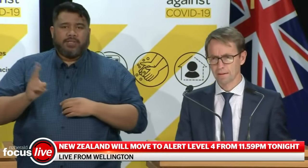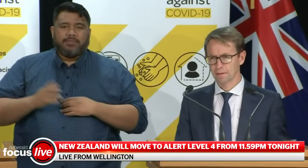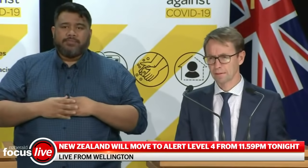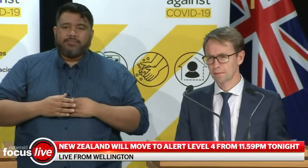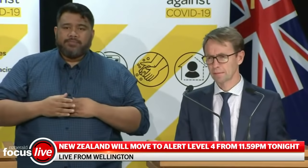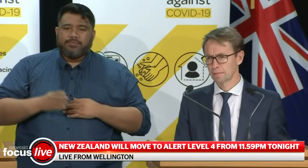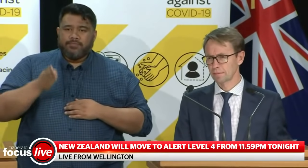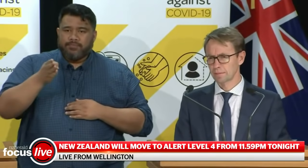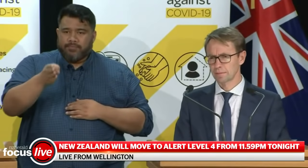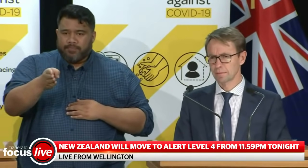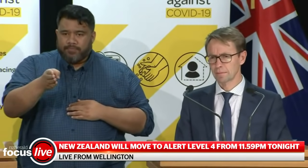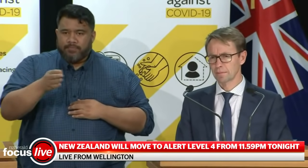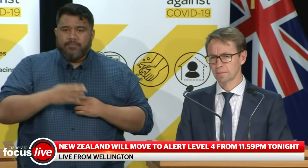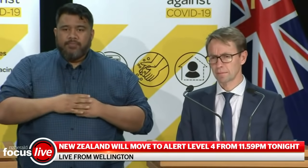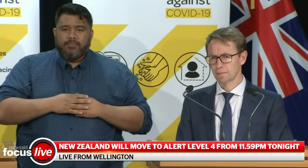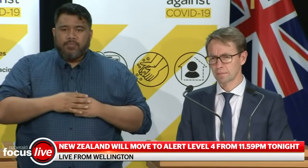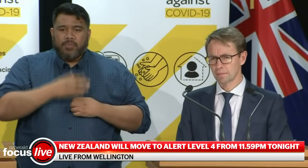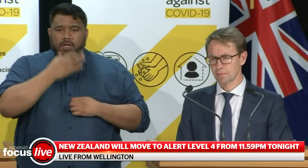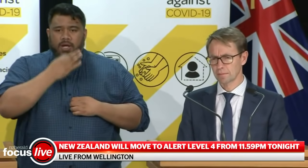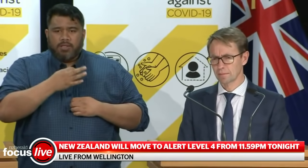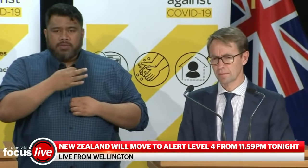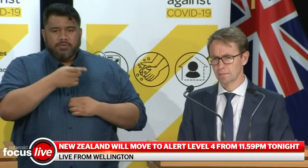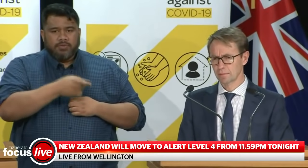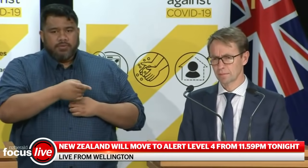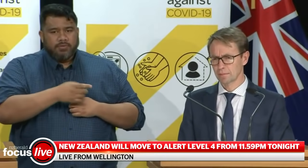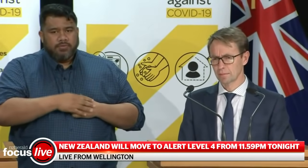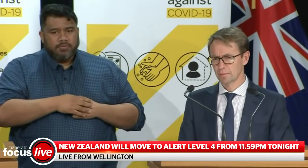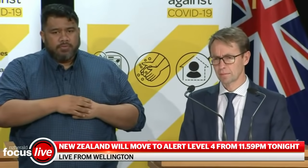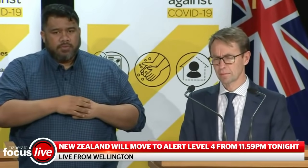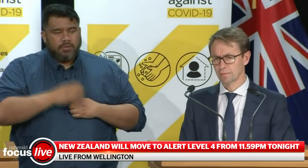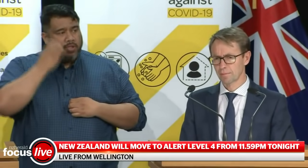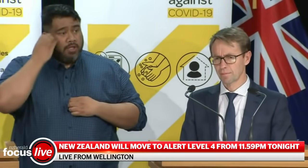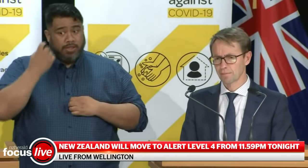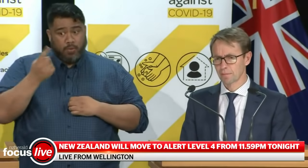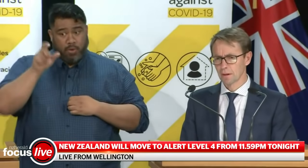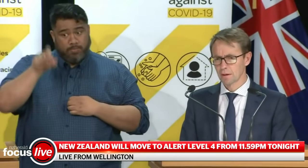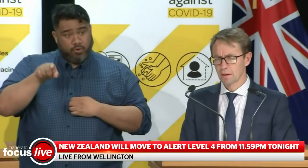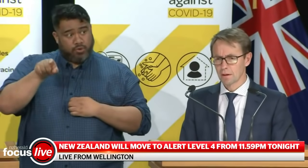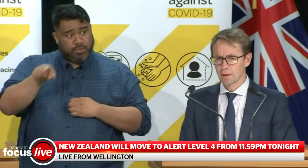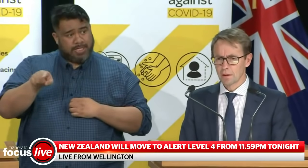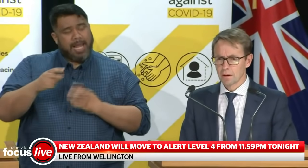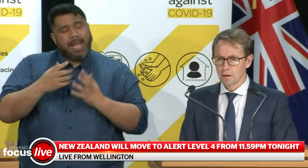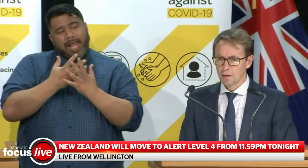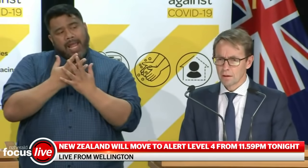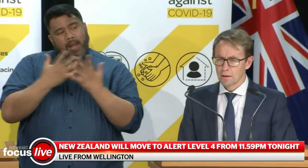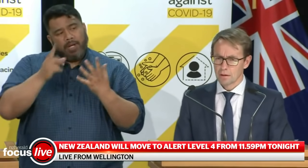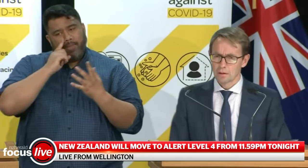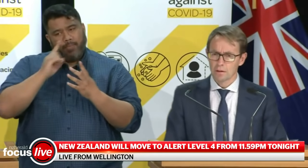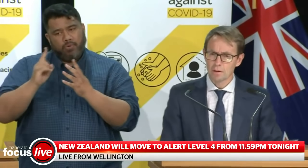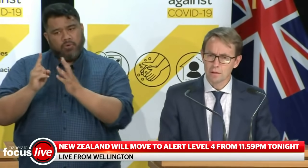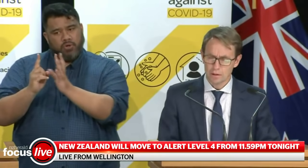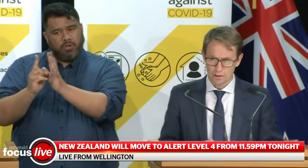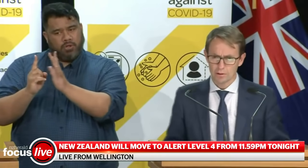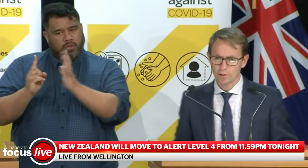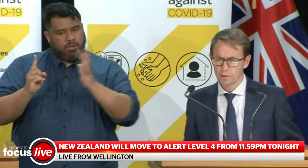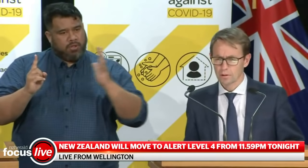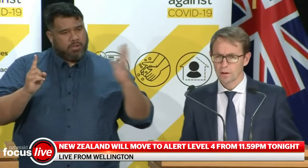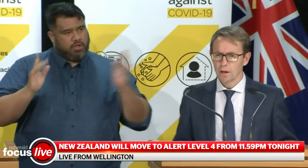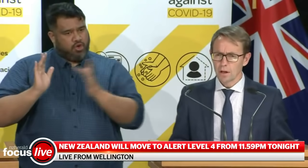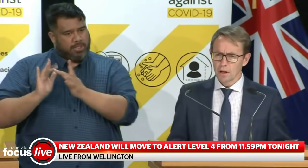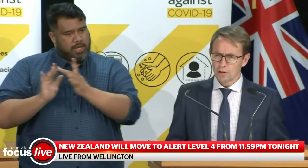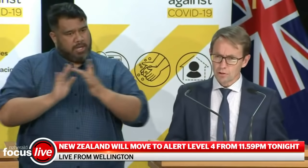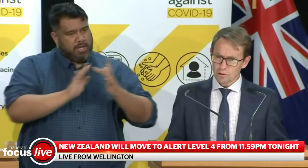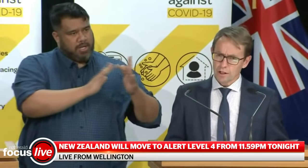from. Derek. Do you have any indication, Dr. Murphy, of the number of contacts at this stage? You mentioned that there are a few workplace contacts, but yes,